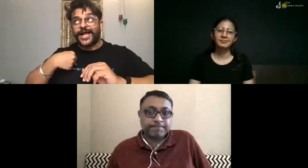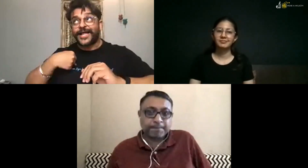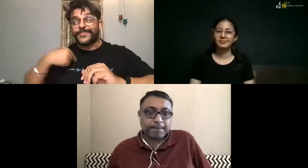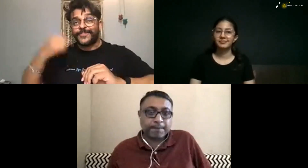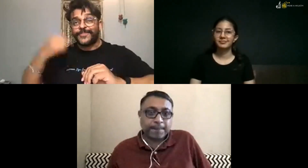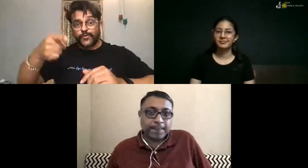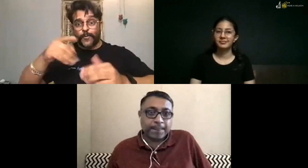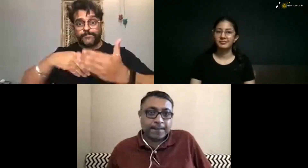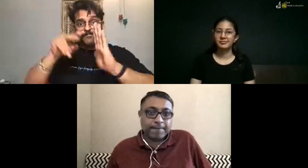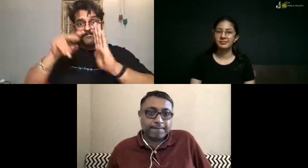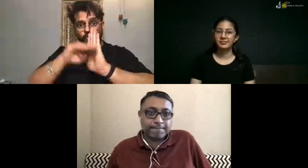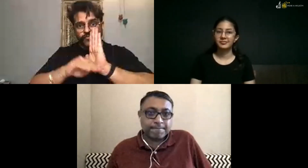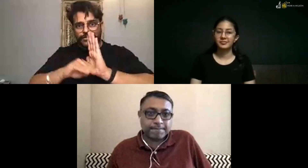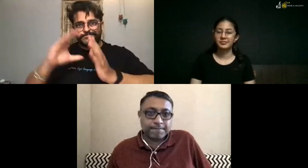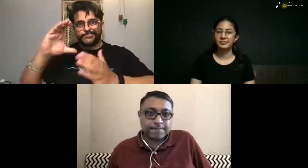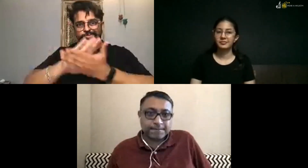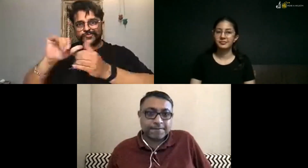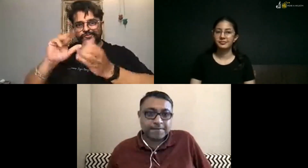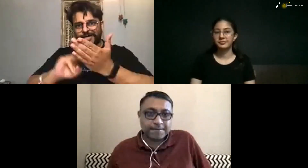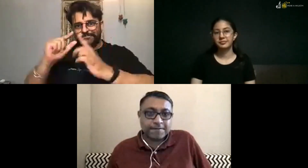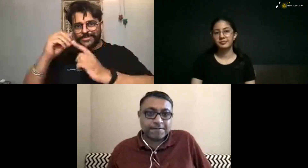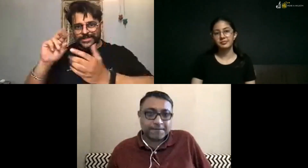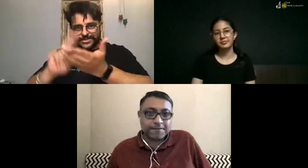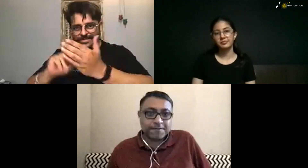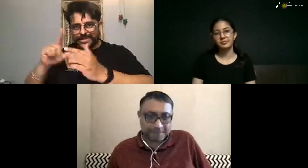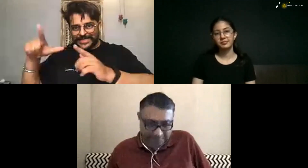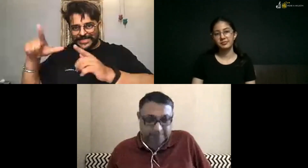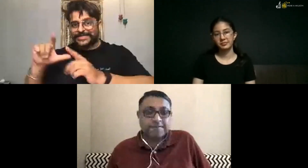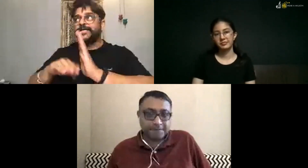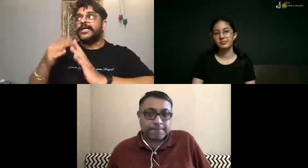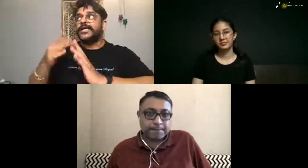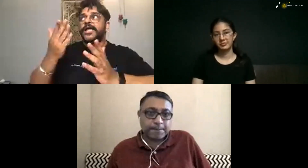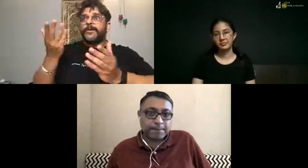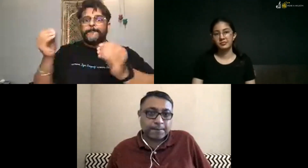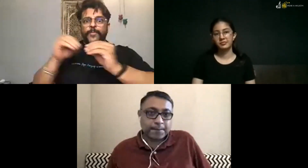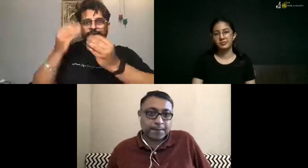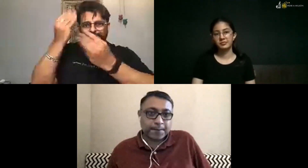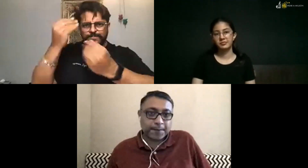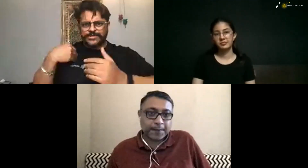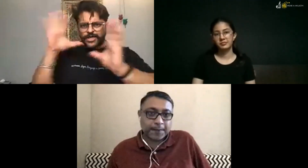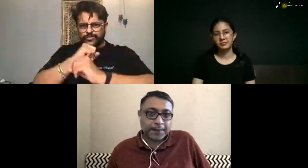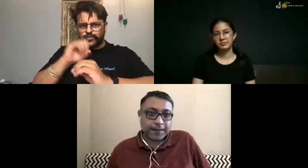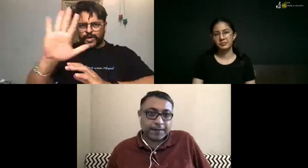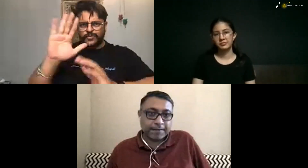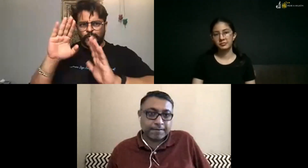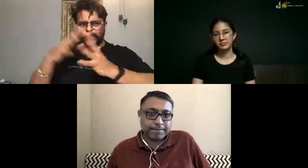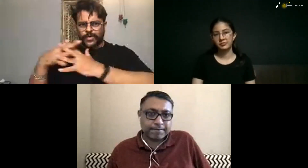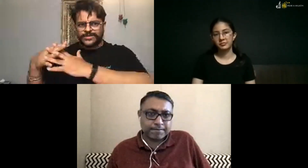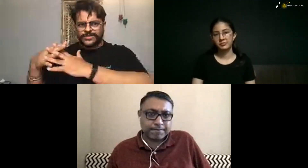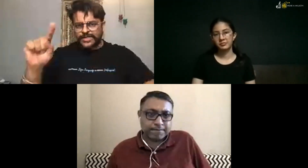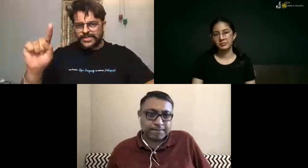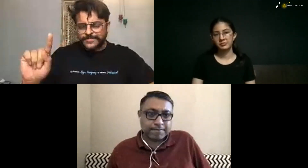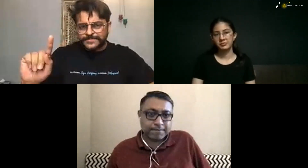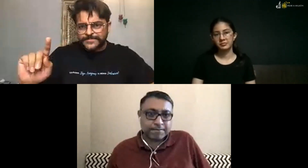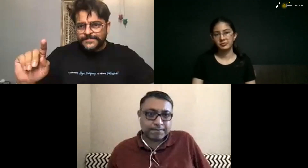is running out, and I think your particular program, the Champions League program, and I'm